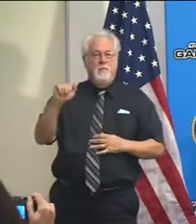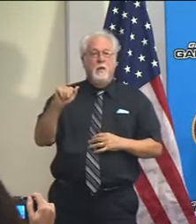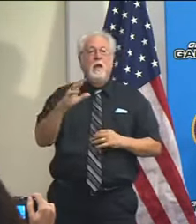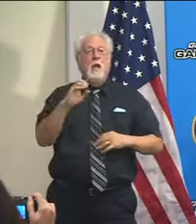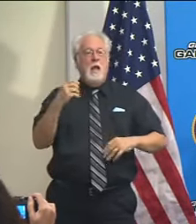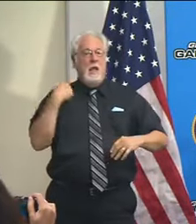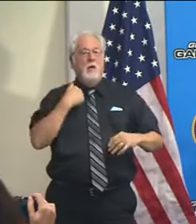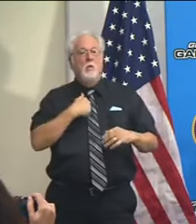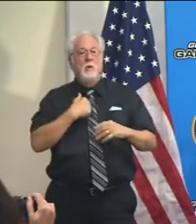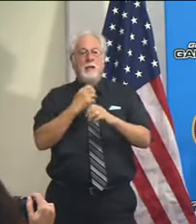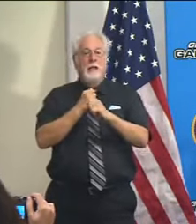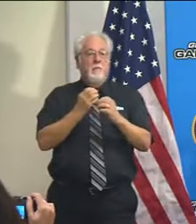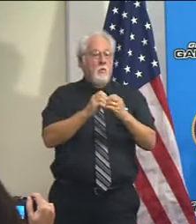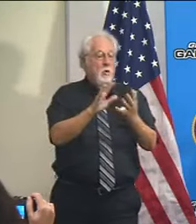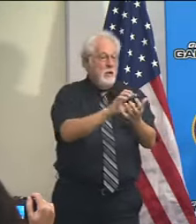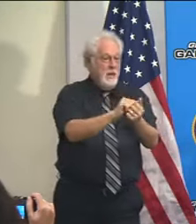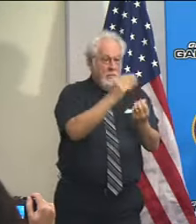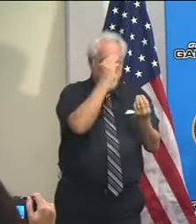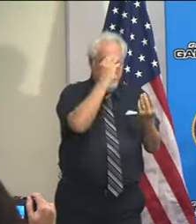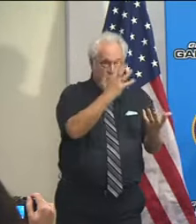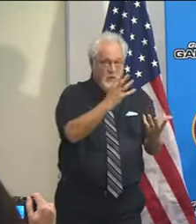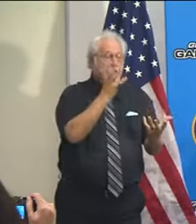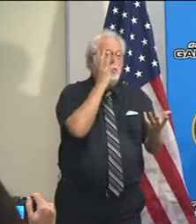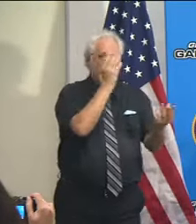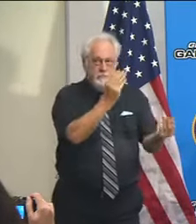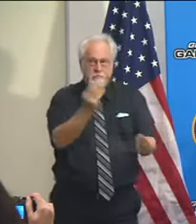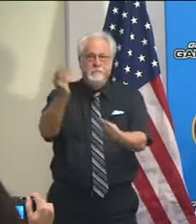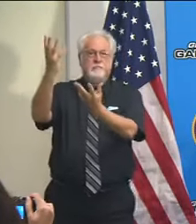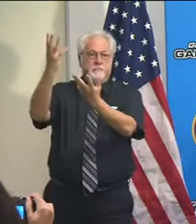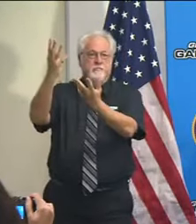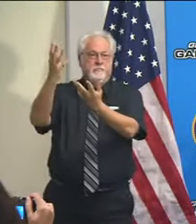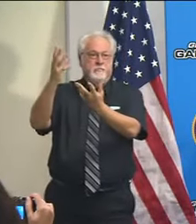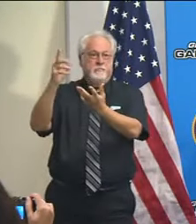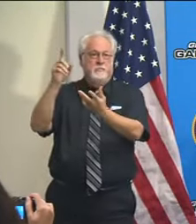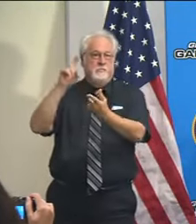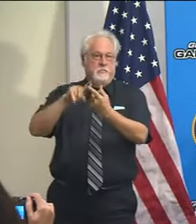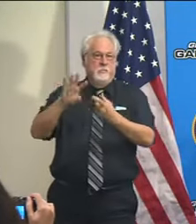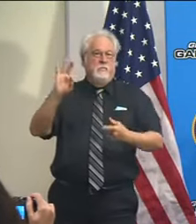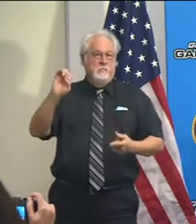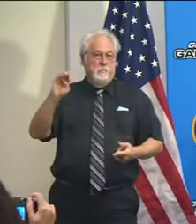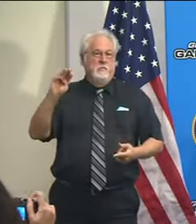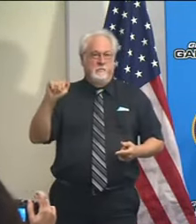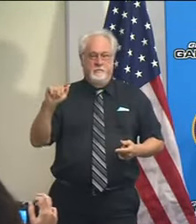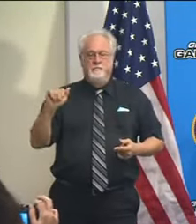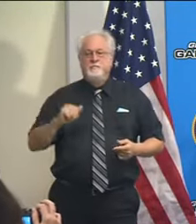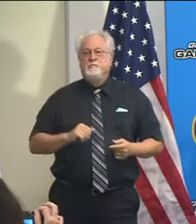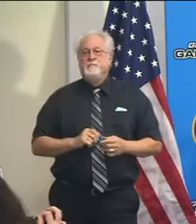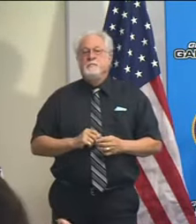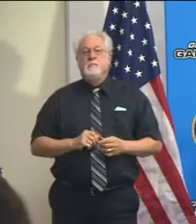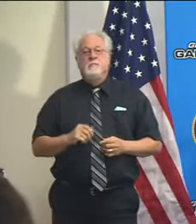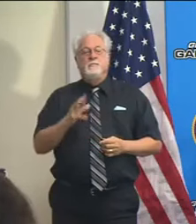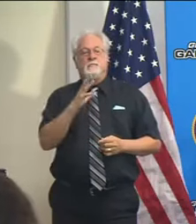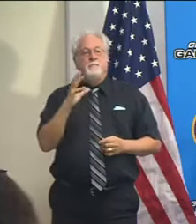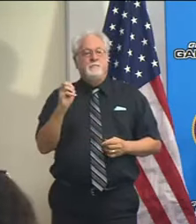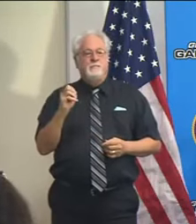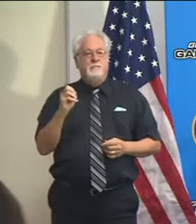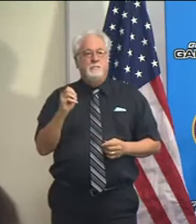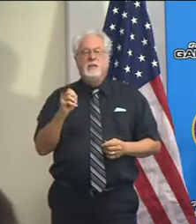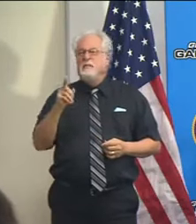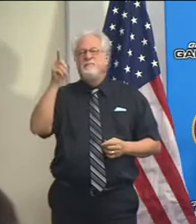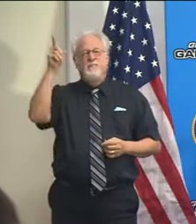as we get additional damage information, we are reporting that information to FEMA. And they're here on the